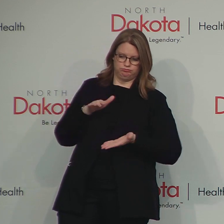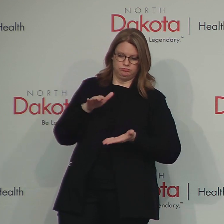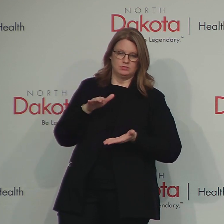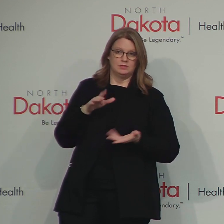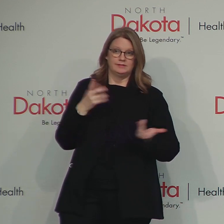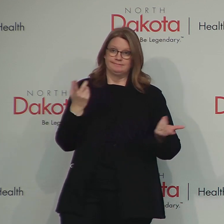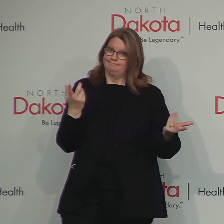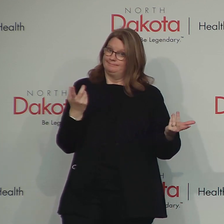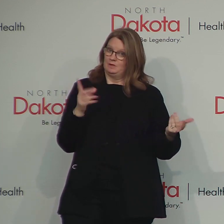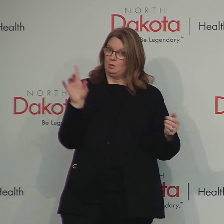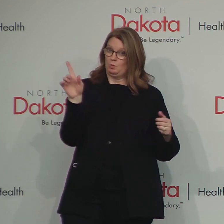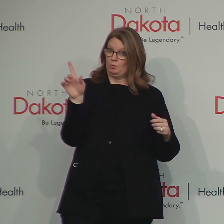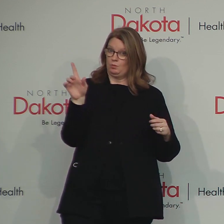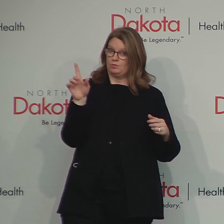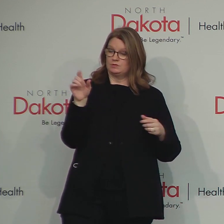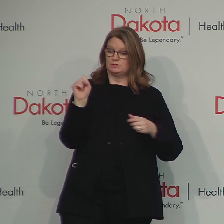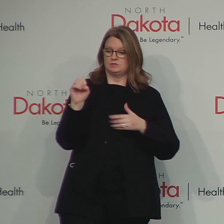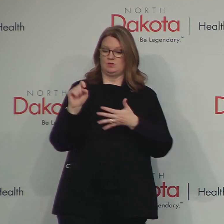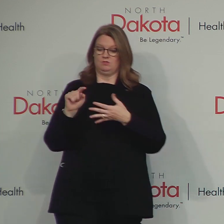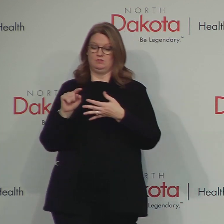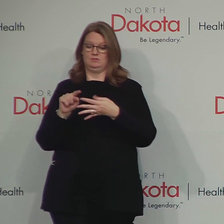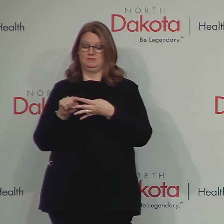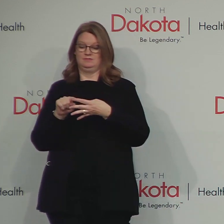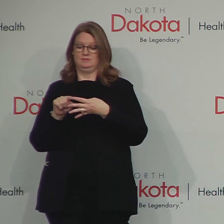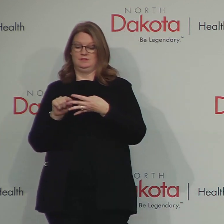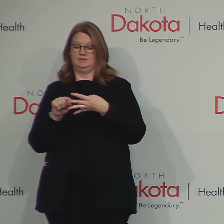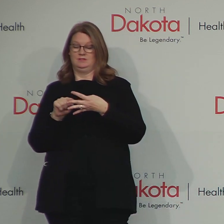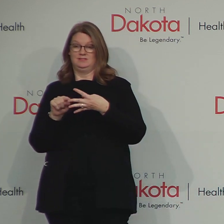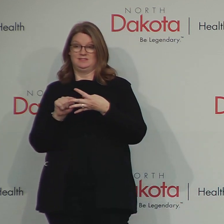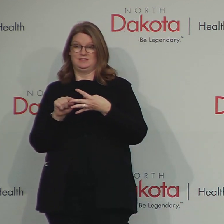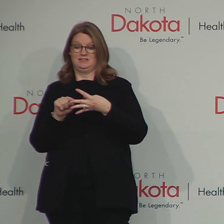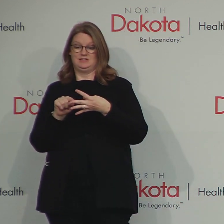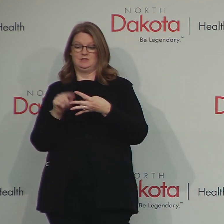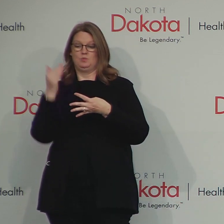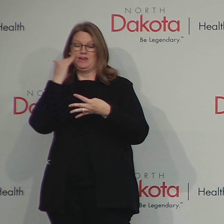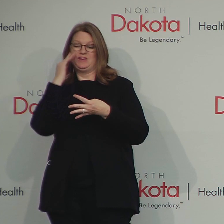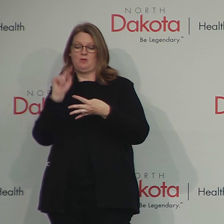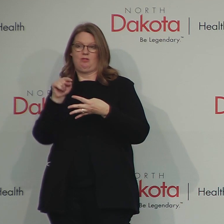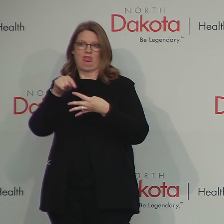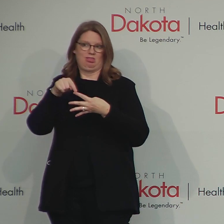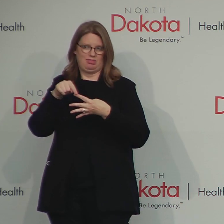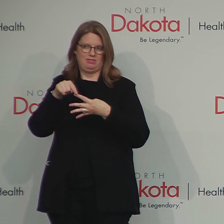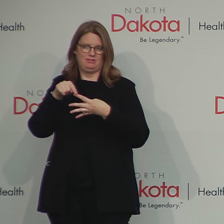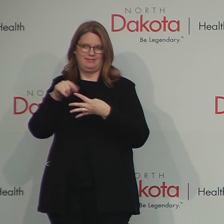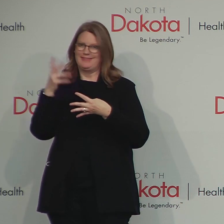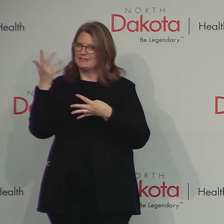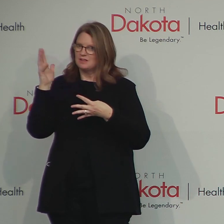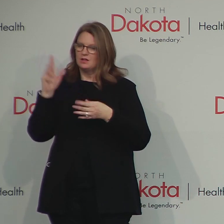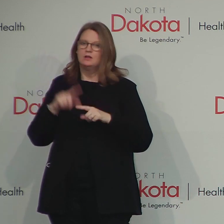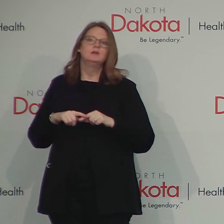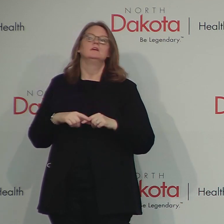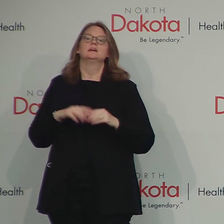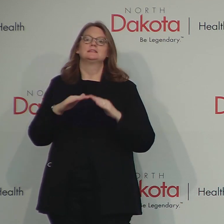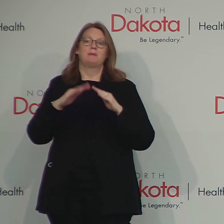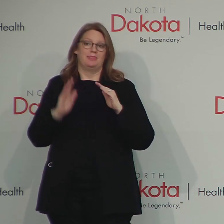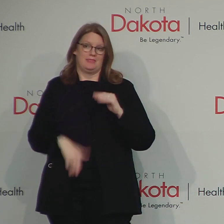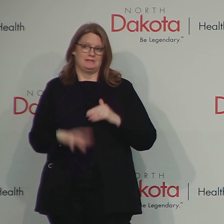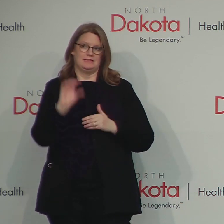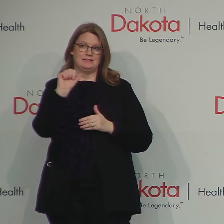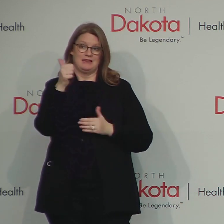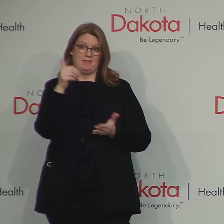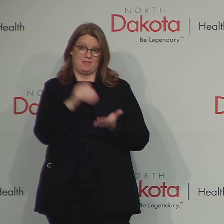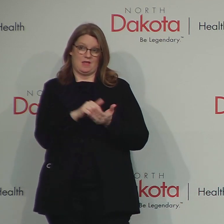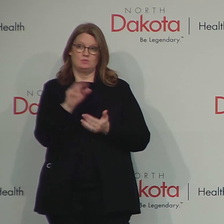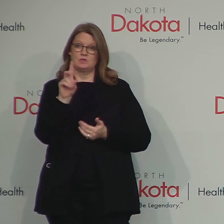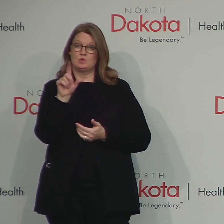only know the week prior how many doses we're going to have the following week. And so it has been less than 10,000 doses per